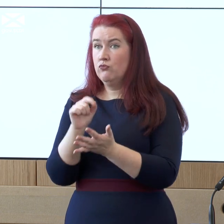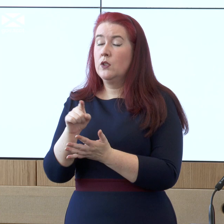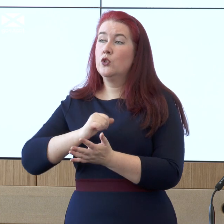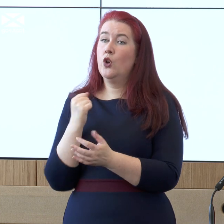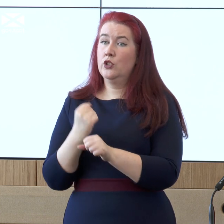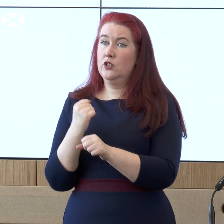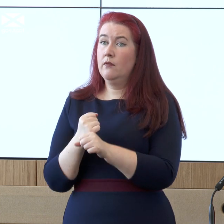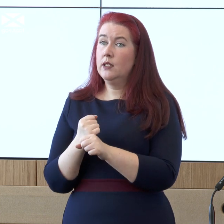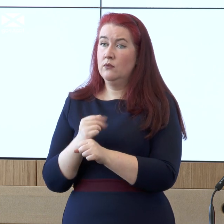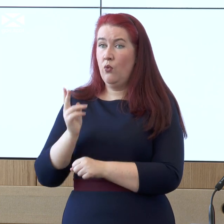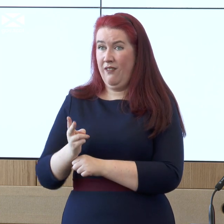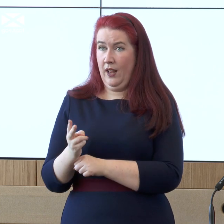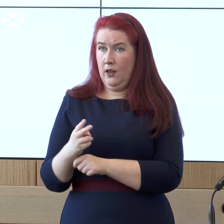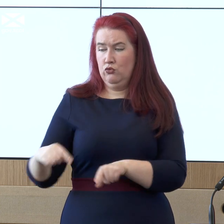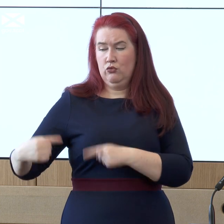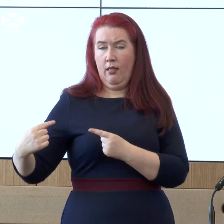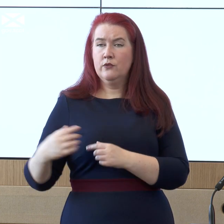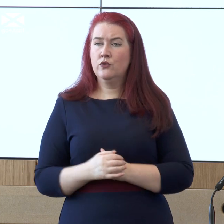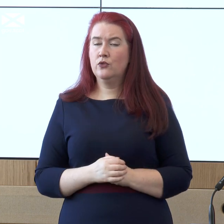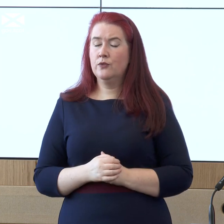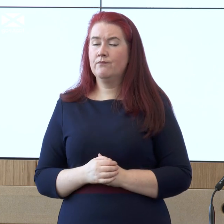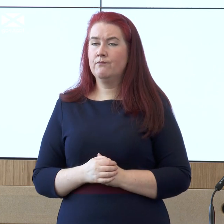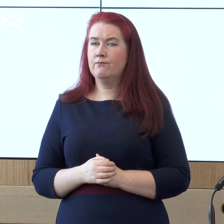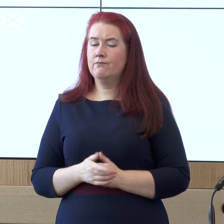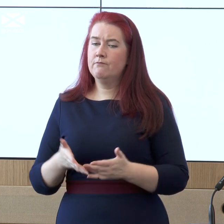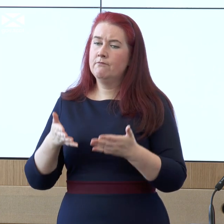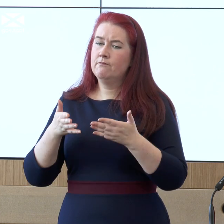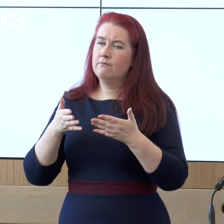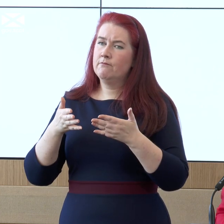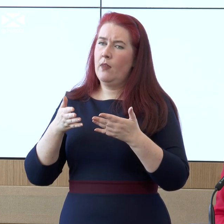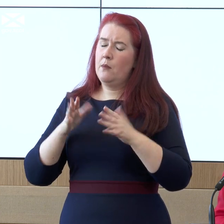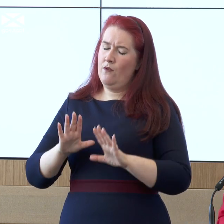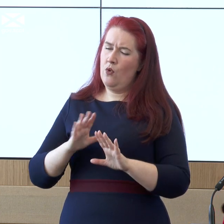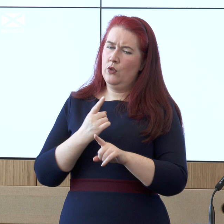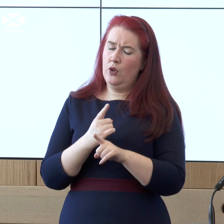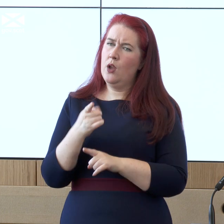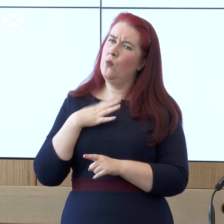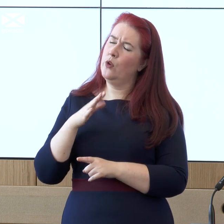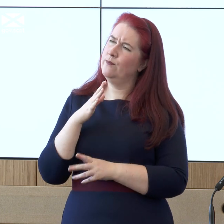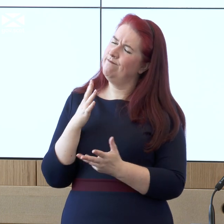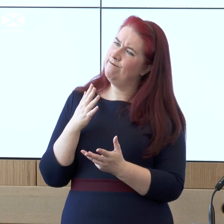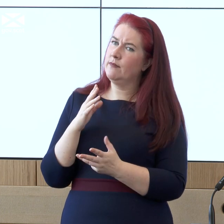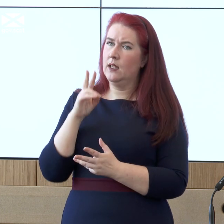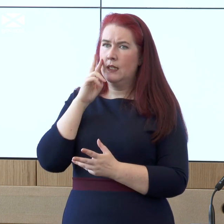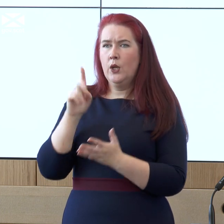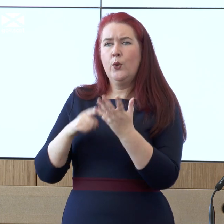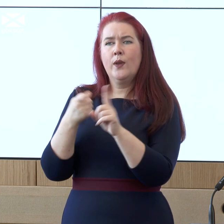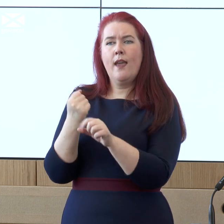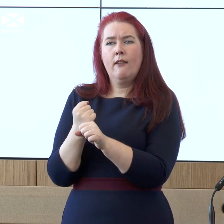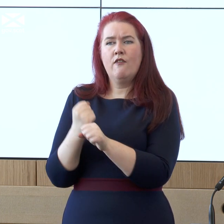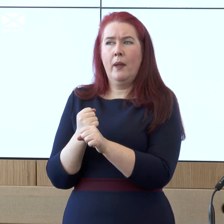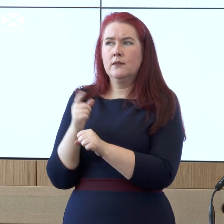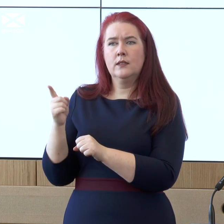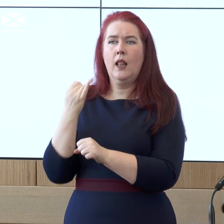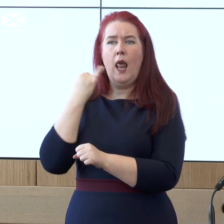often challenged on. Before I do so, though, I want to reflect briefly on the UK government's decision last week not to give